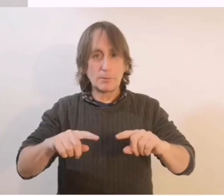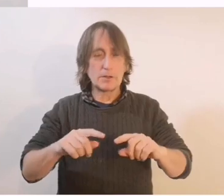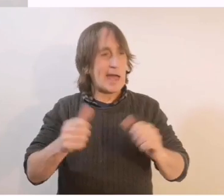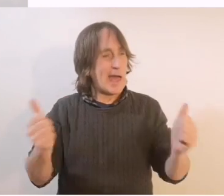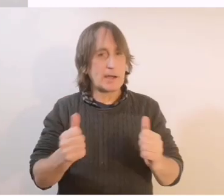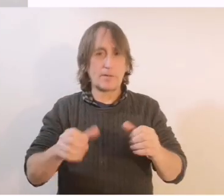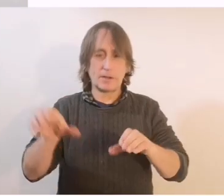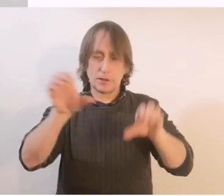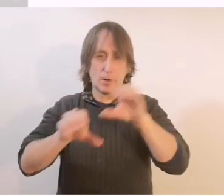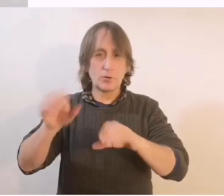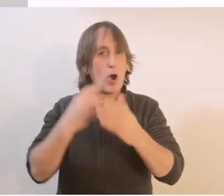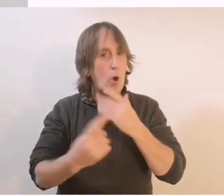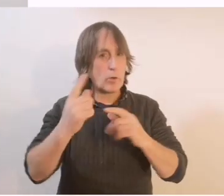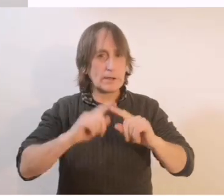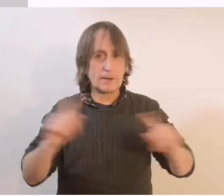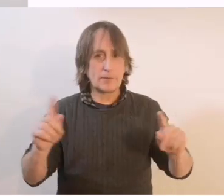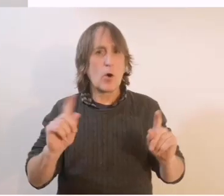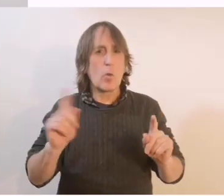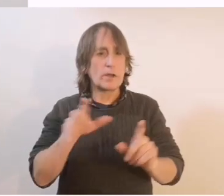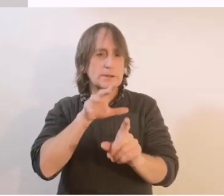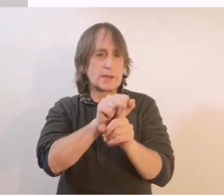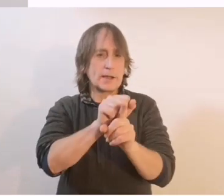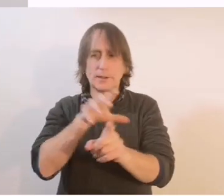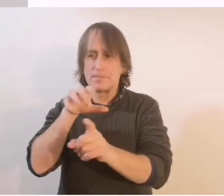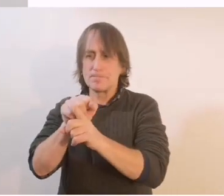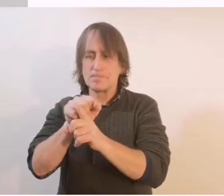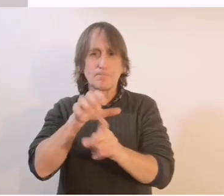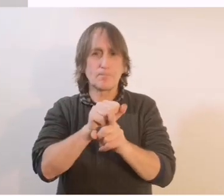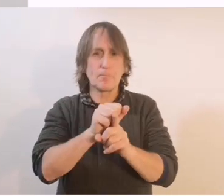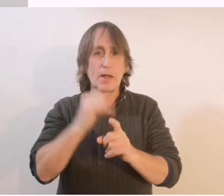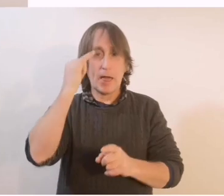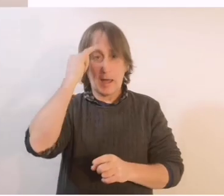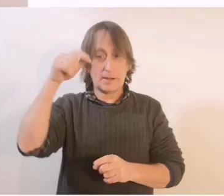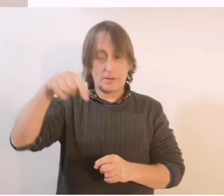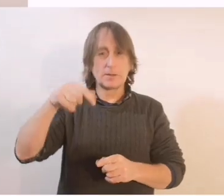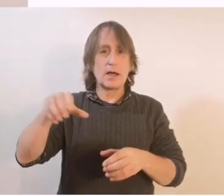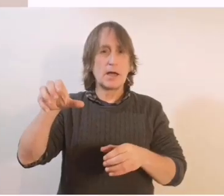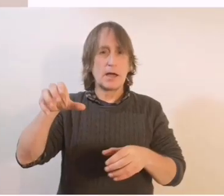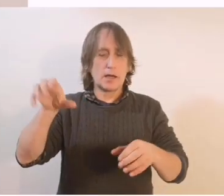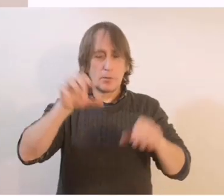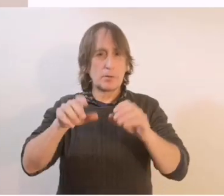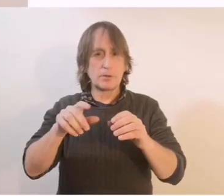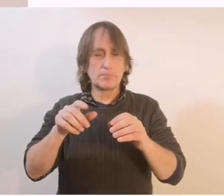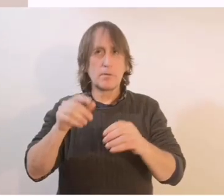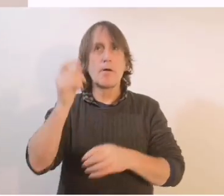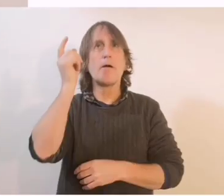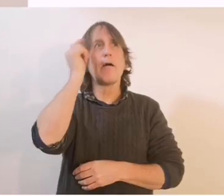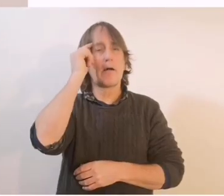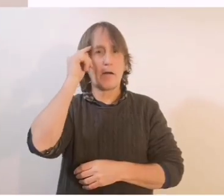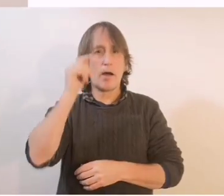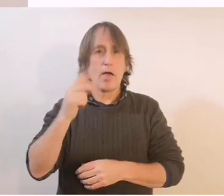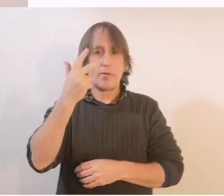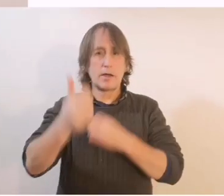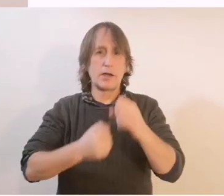physically different happens in any of these experiments. The only difference is what is detected. The idea for this experiment was realised after